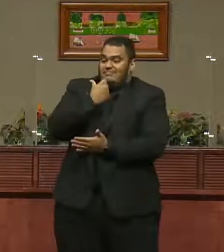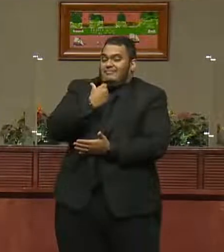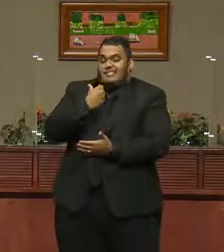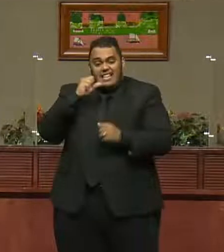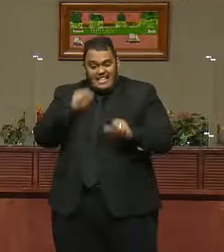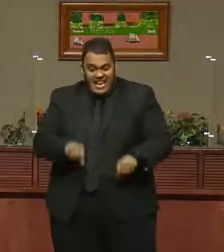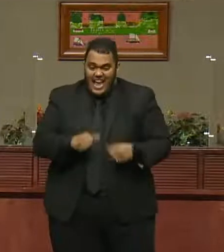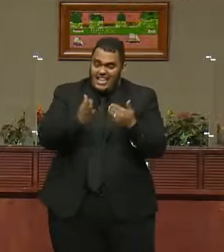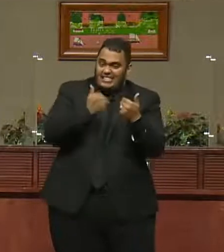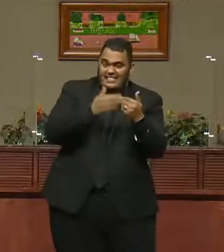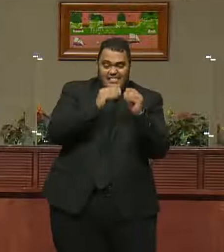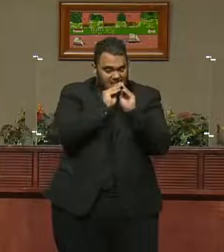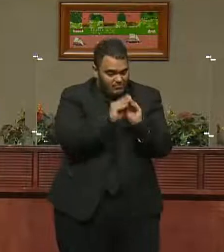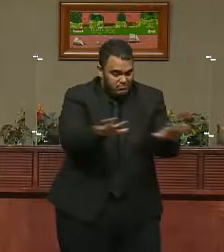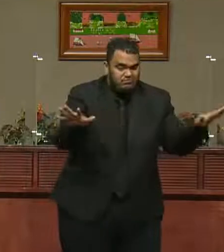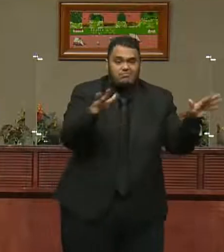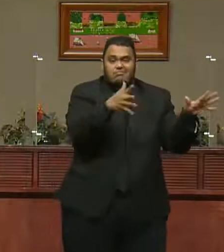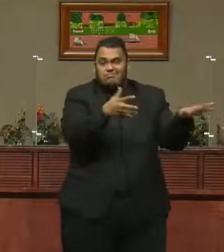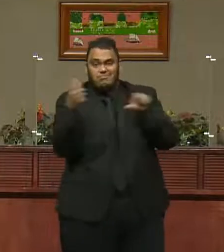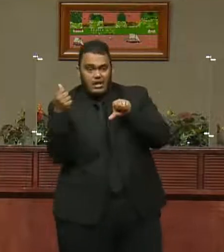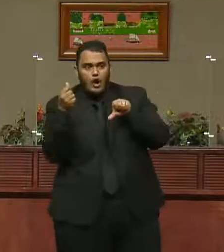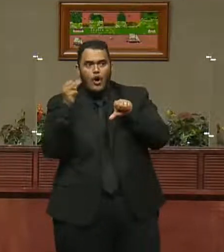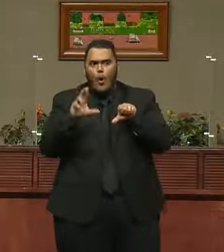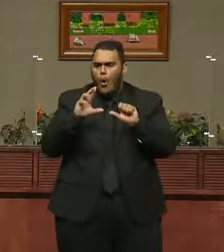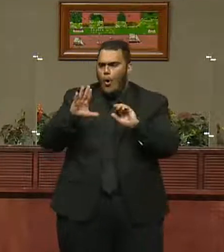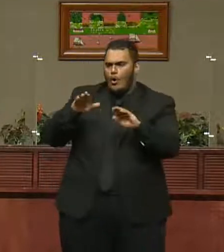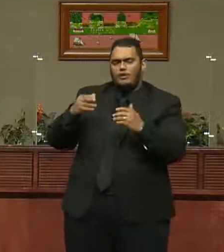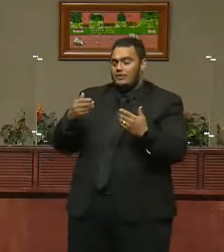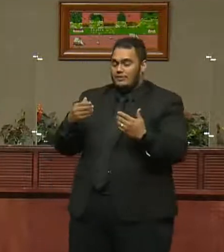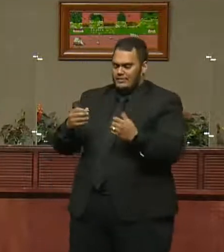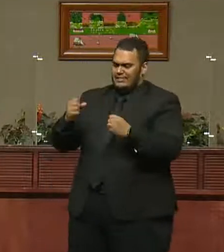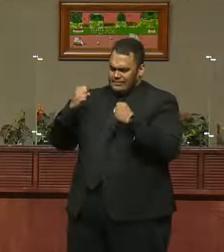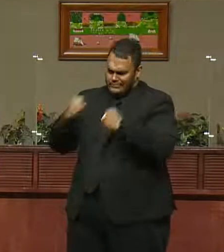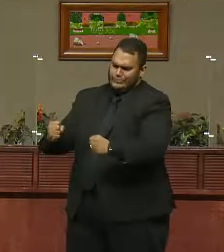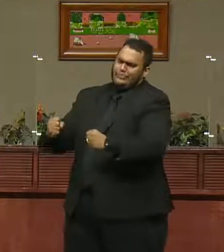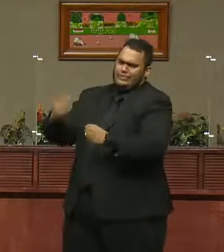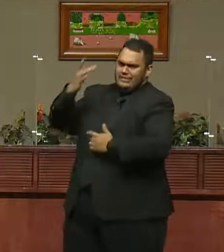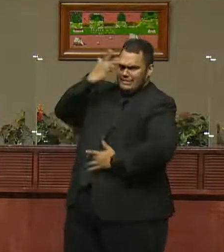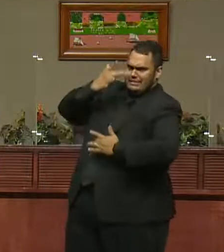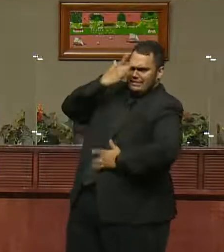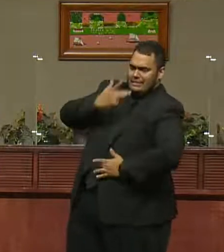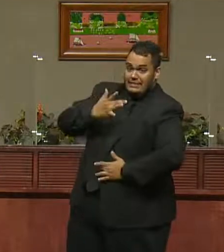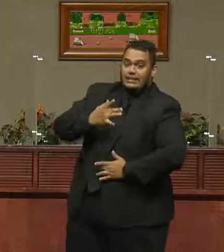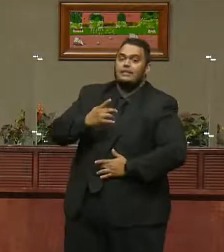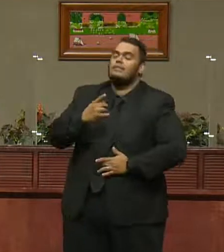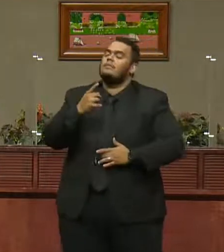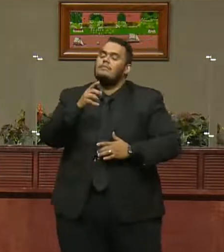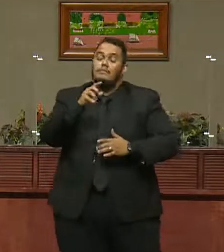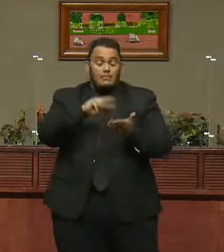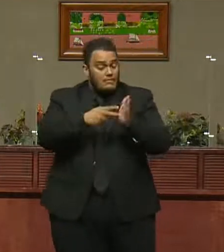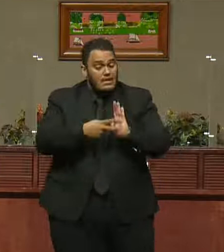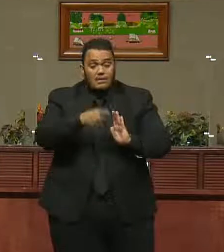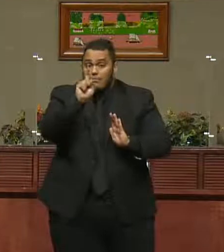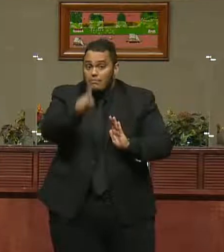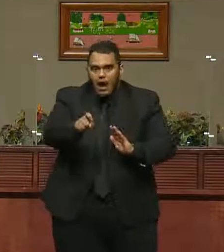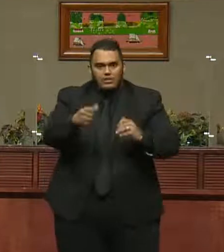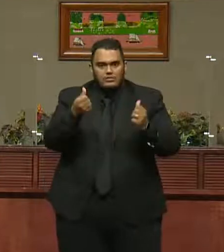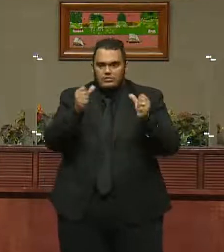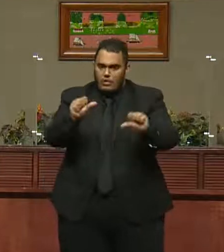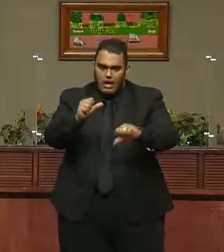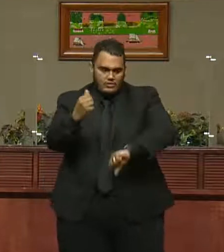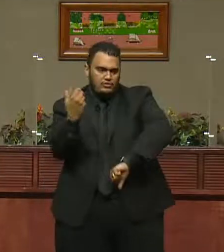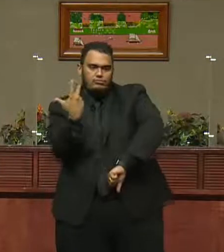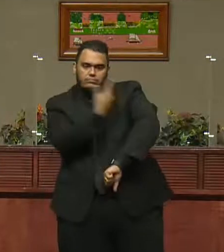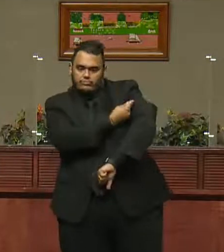either produce more severe illness. And that's why, until we get a good immunity, we need to practice our pandemic